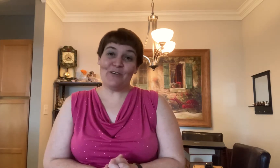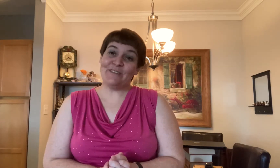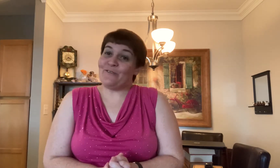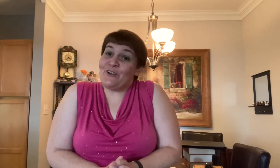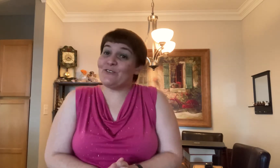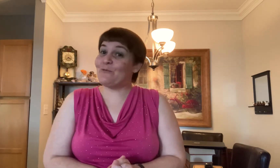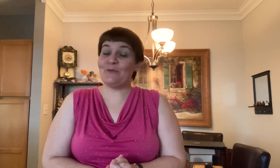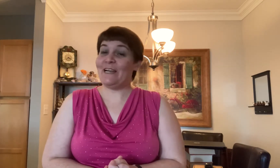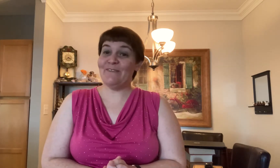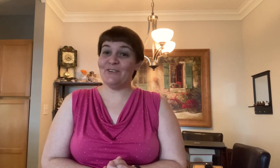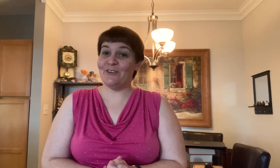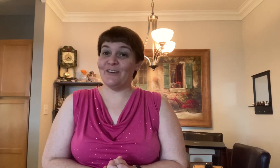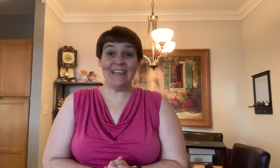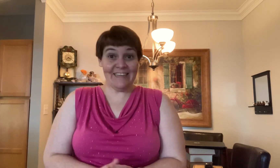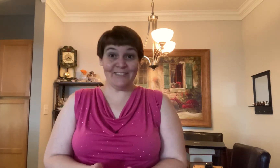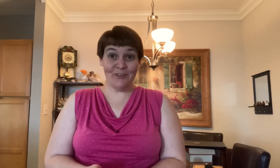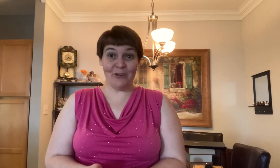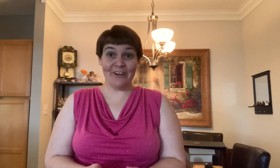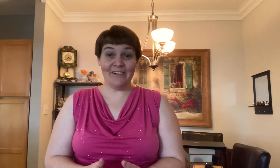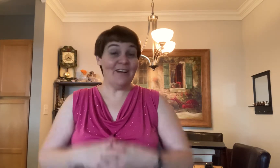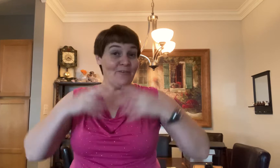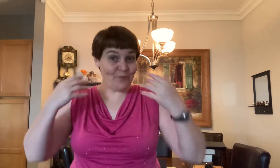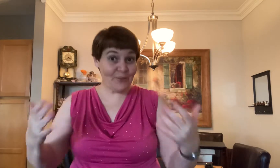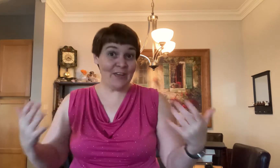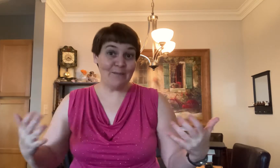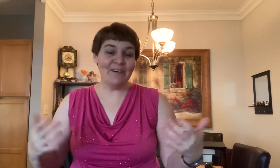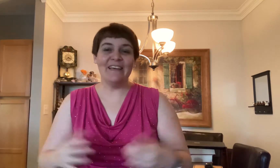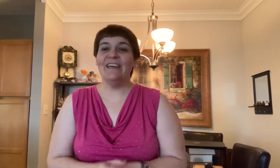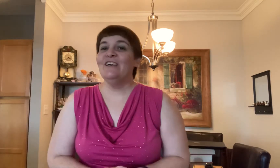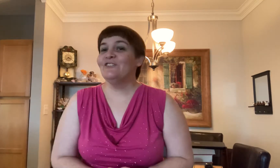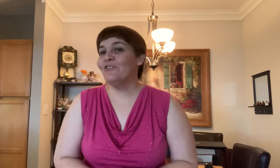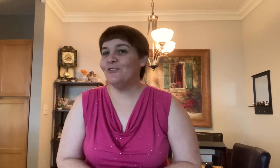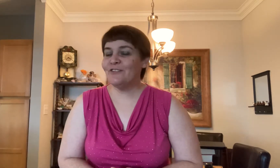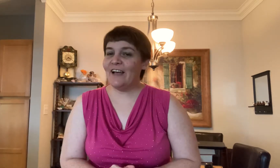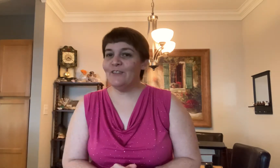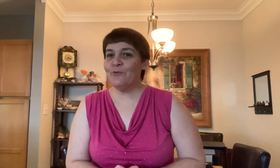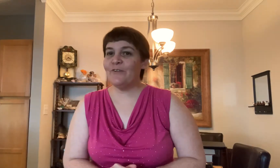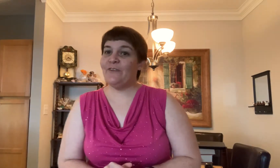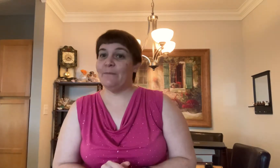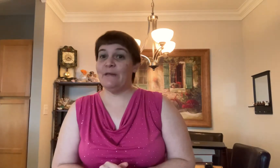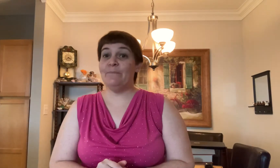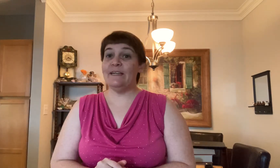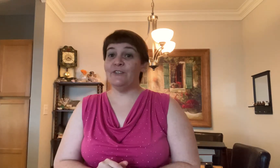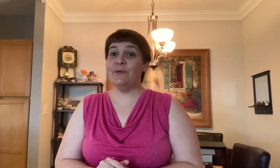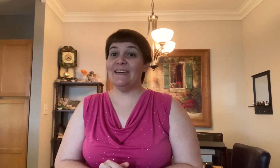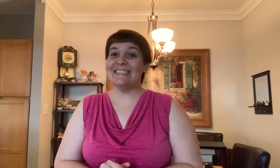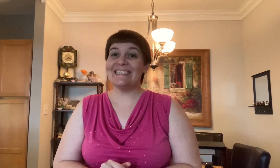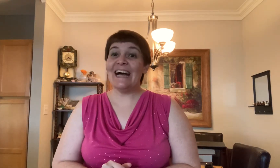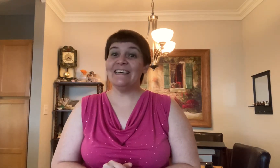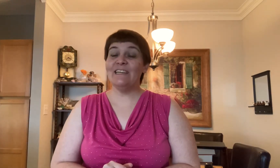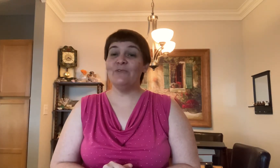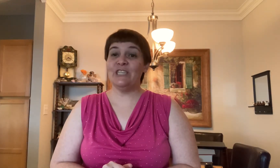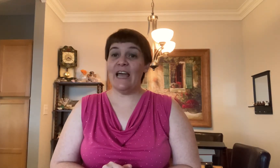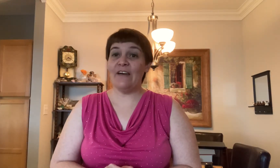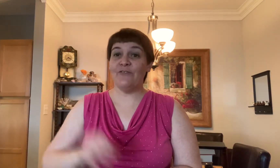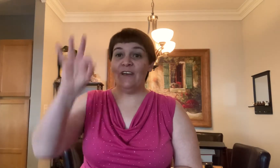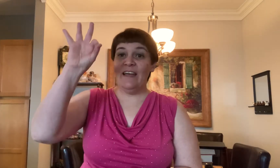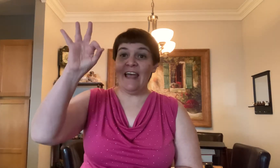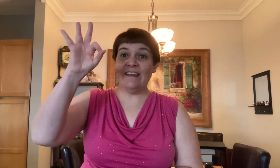the first word we have to learn is the word for family. So you sign the word family by doing a sign language F. And a